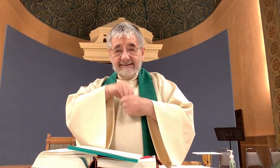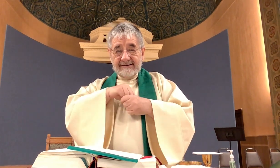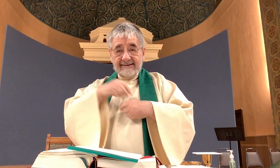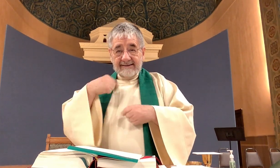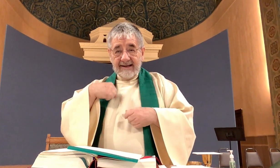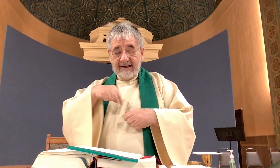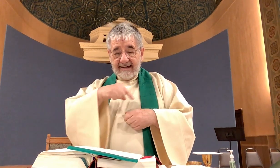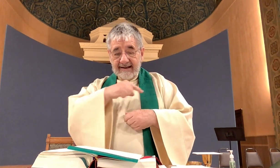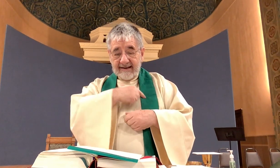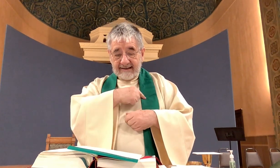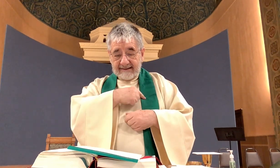us